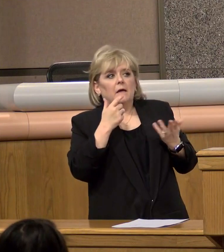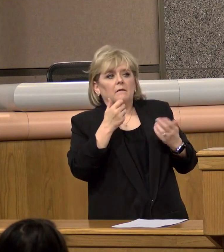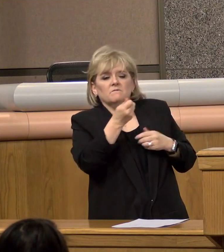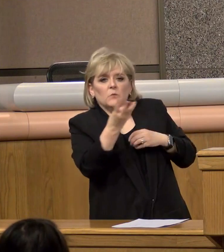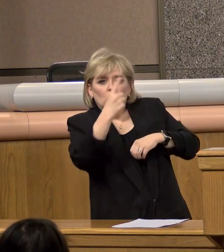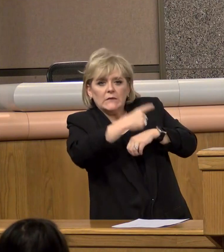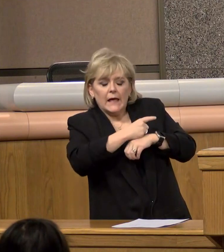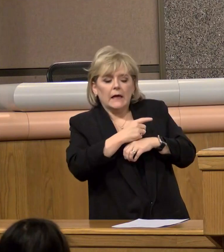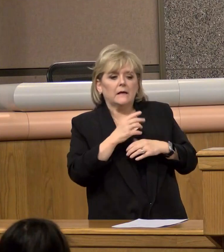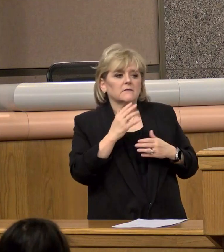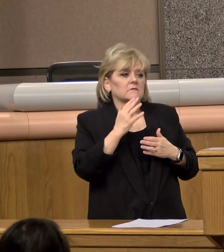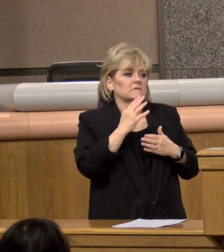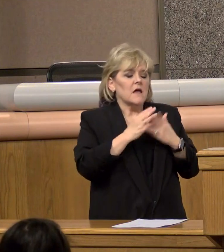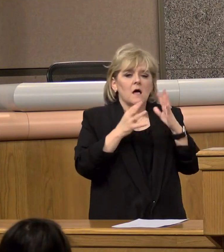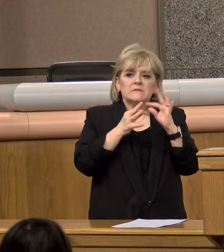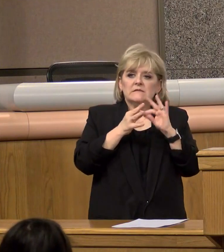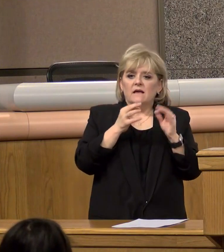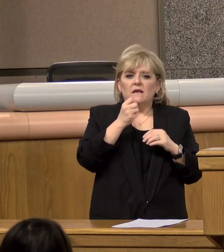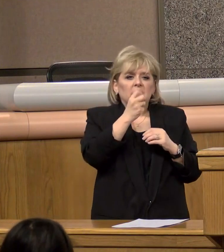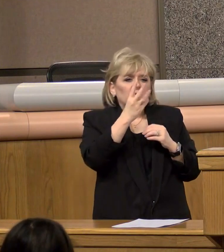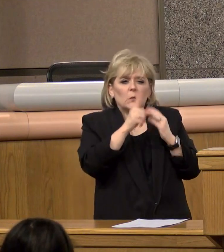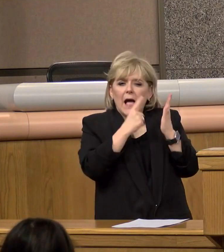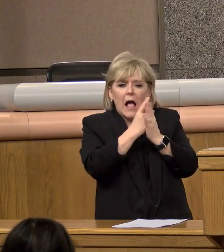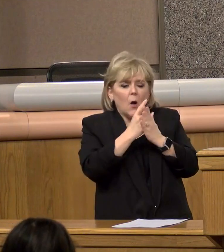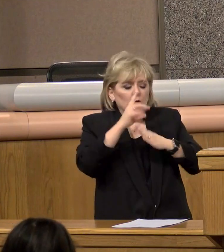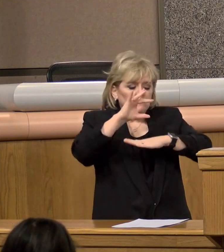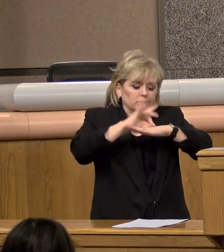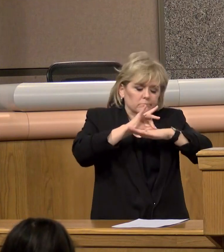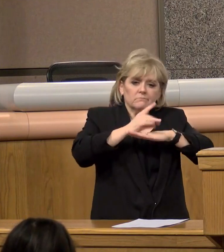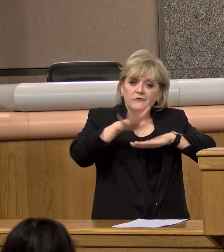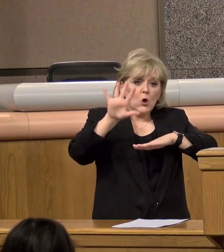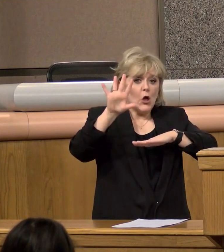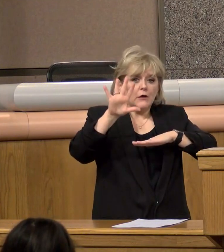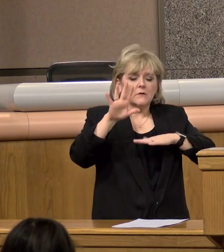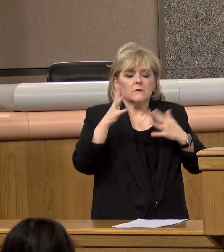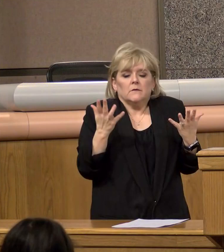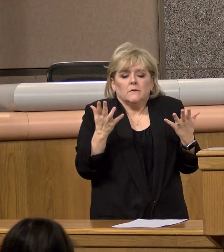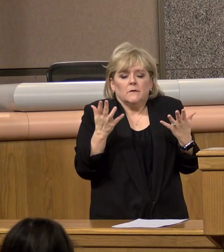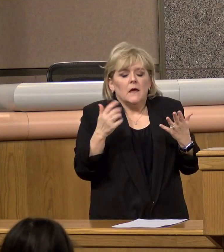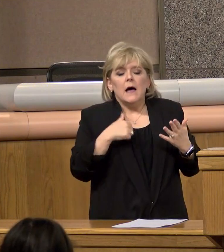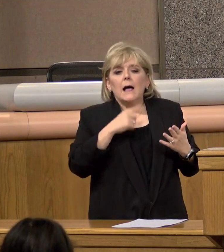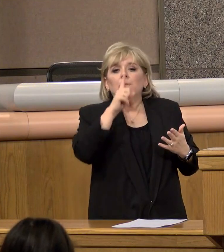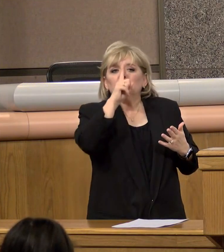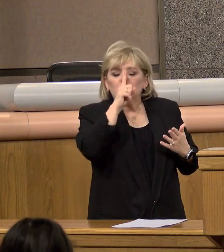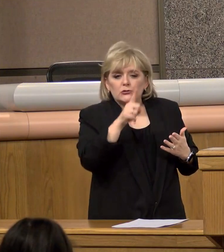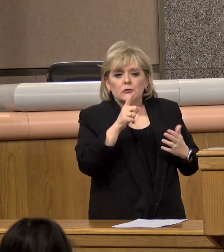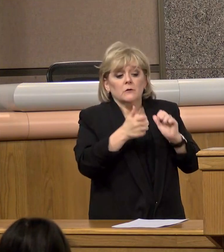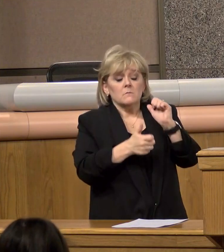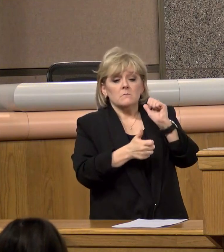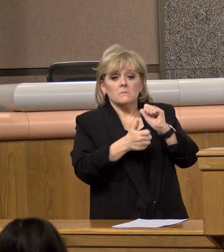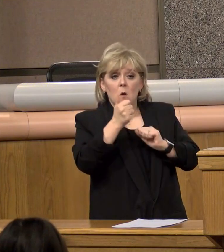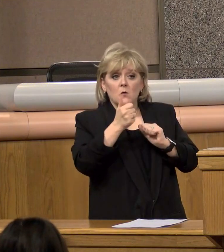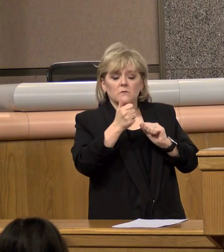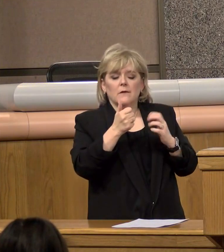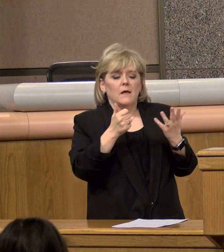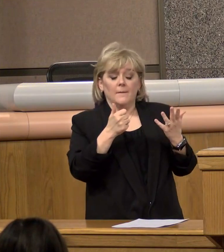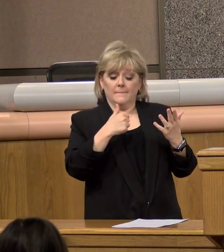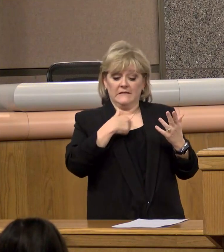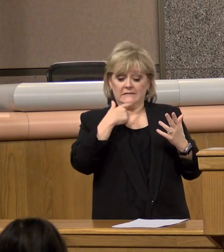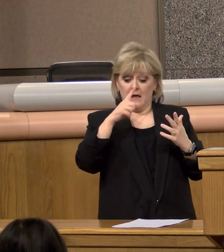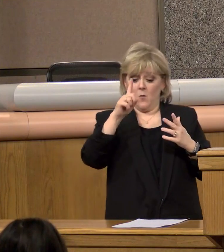some of them just a short hours, a few short hours. I am quite sure that most, you can't say everybody,